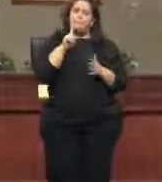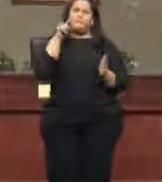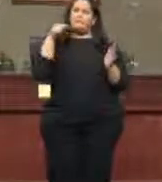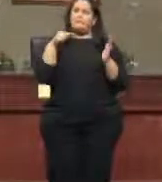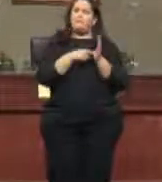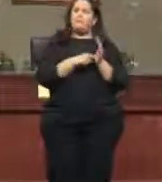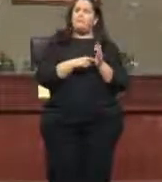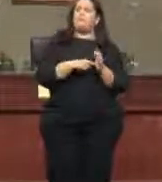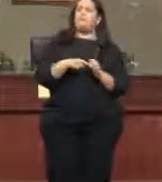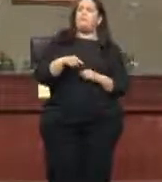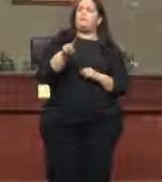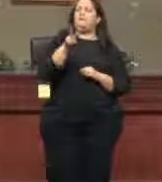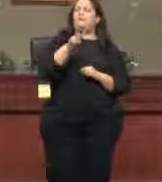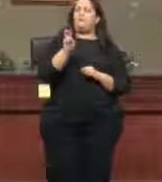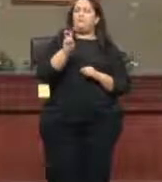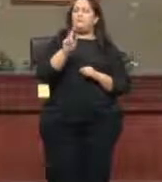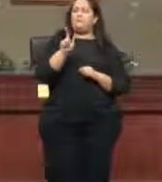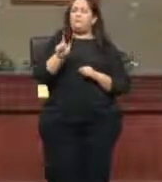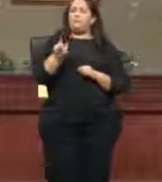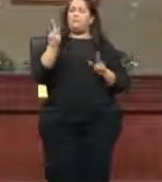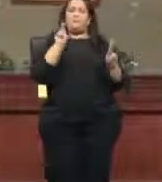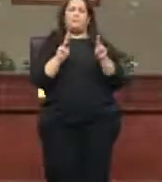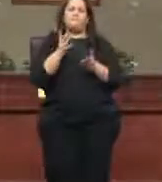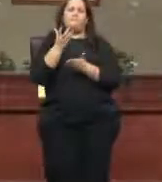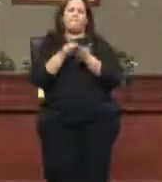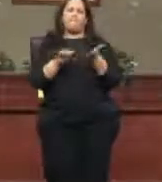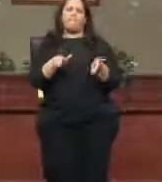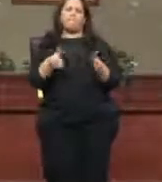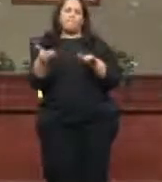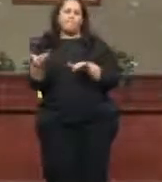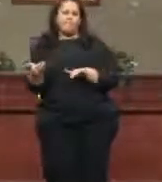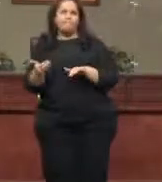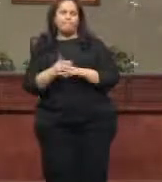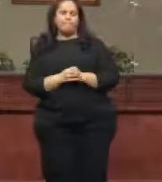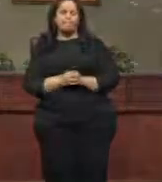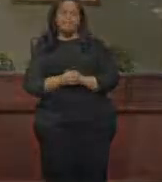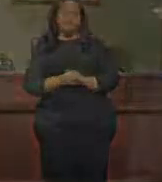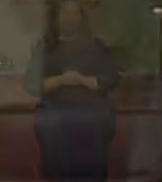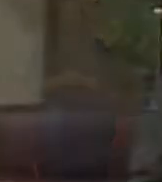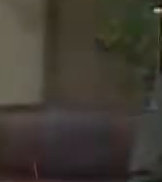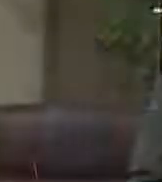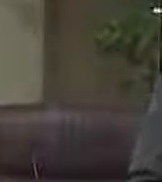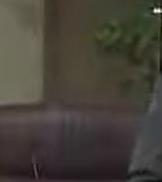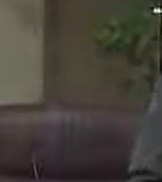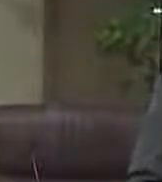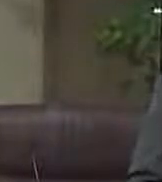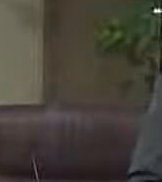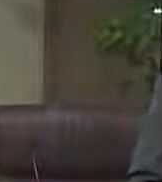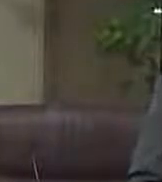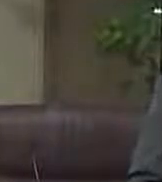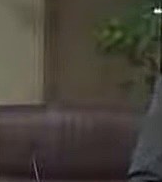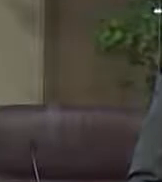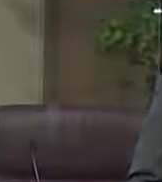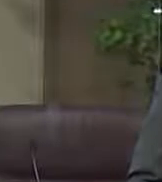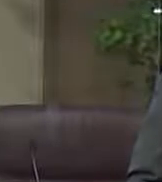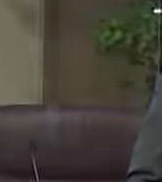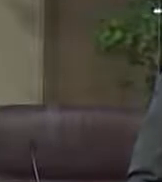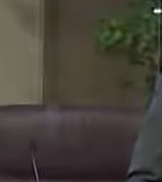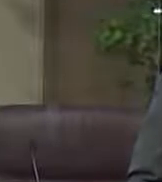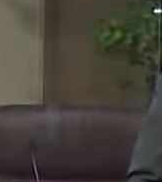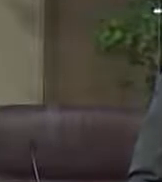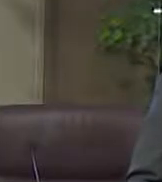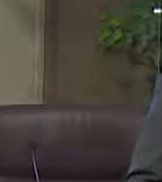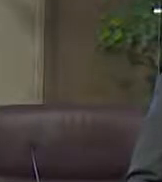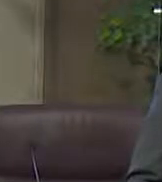1,221 residents have died from the coronavirus. Not long ago, I had a conference call with the area counties